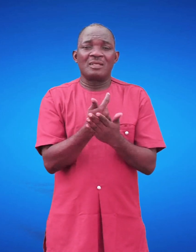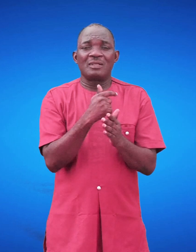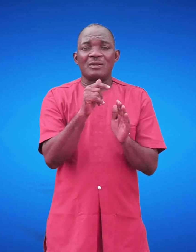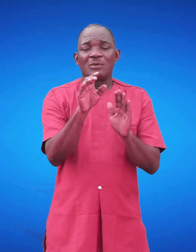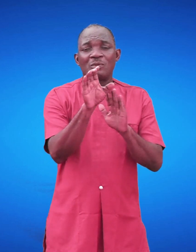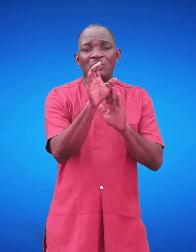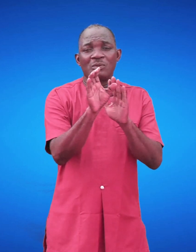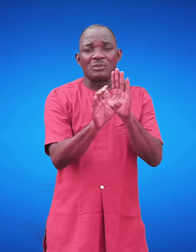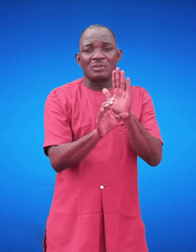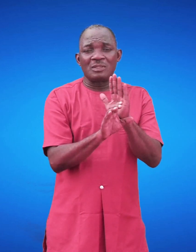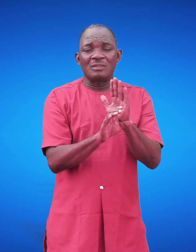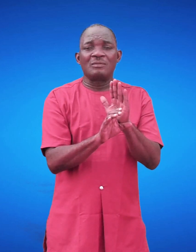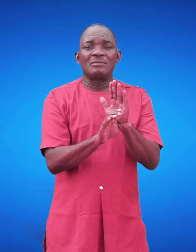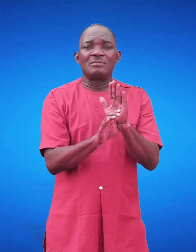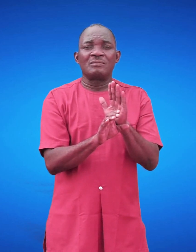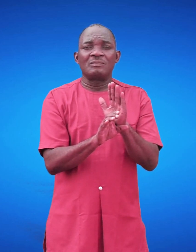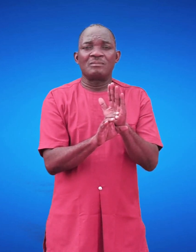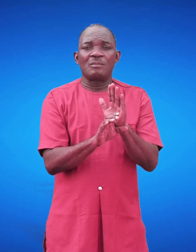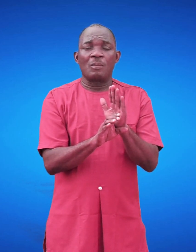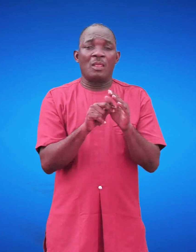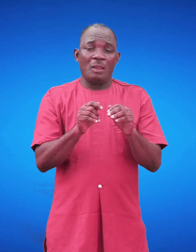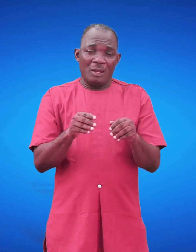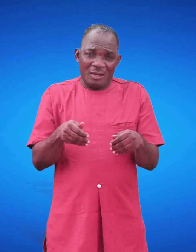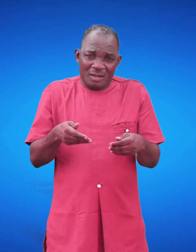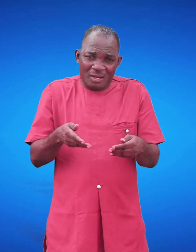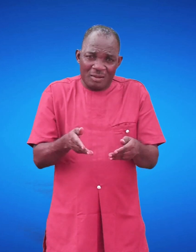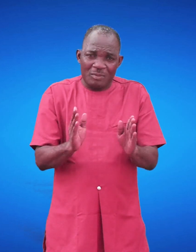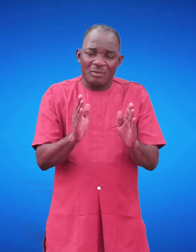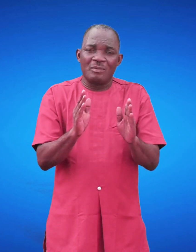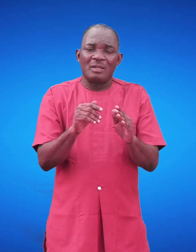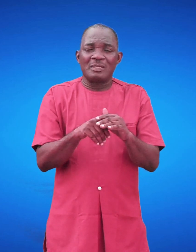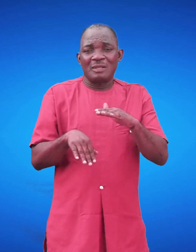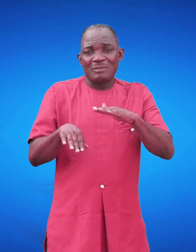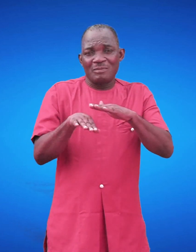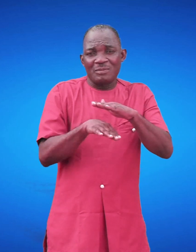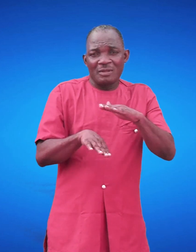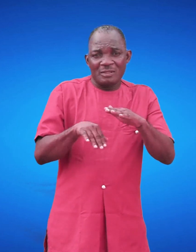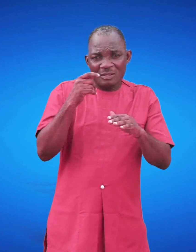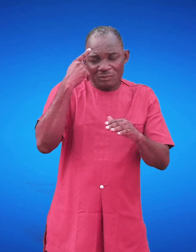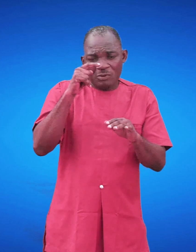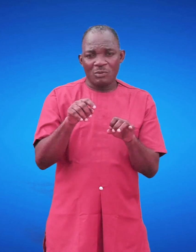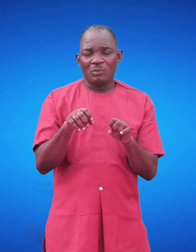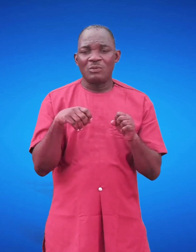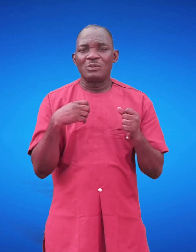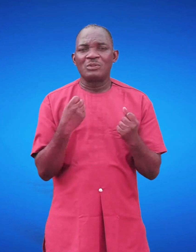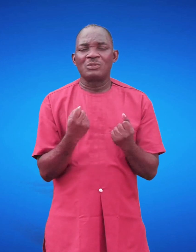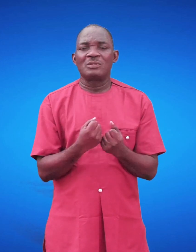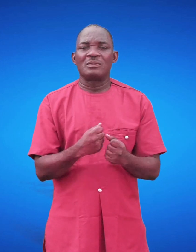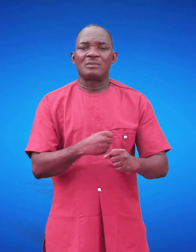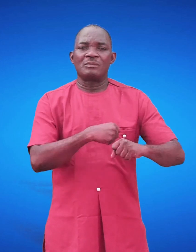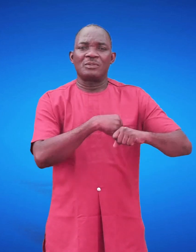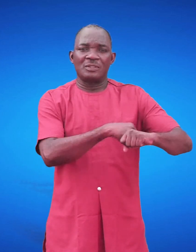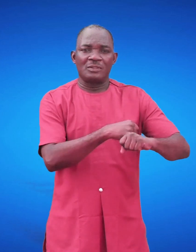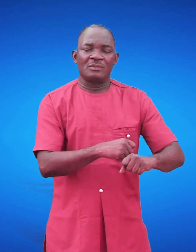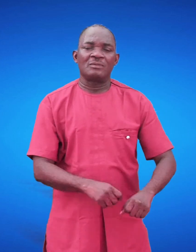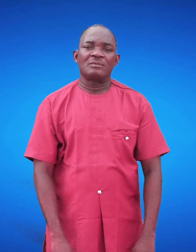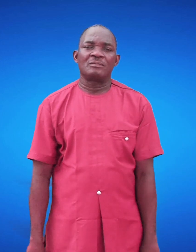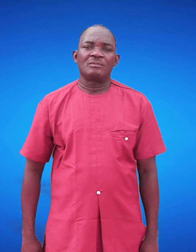Constitution of Ghana provides a basis for social protection,